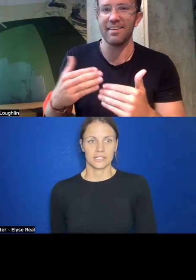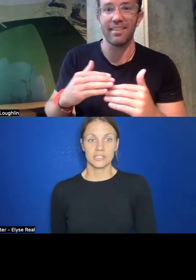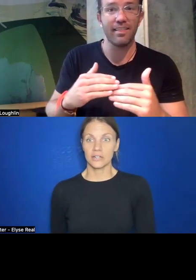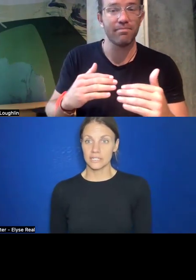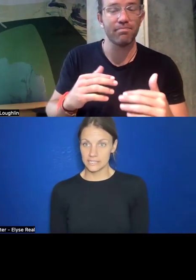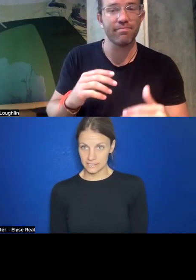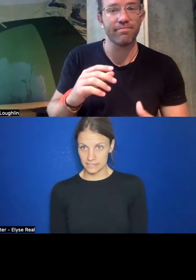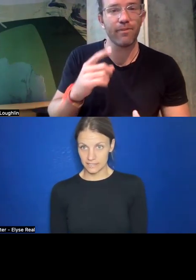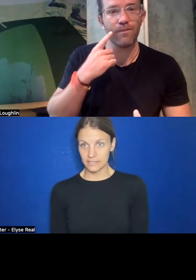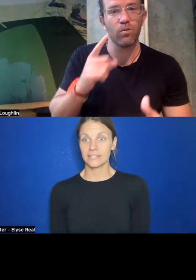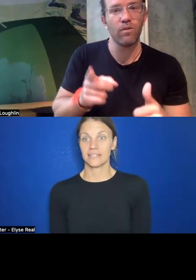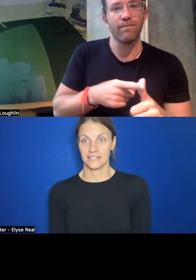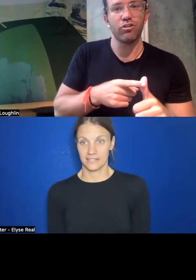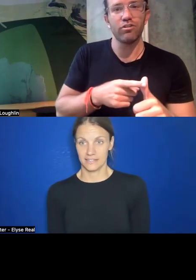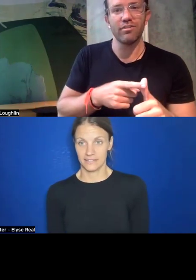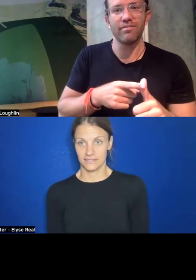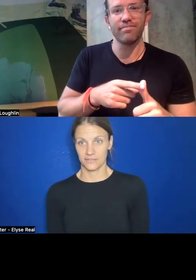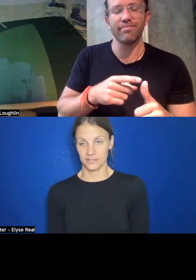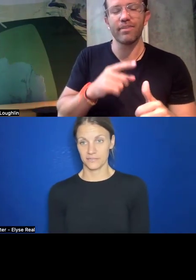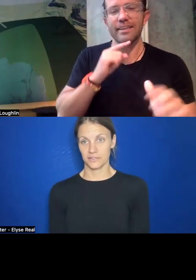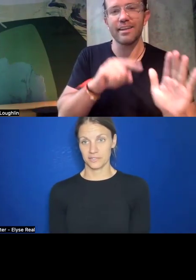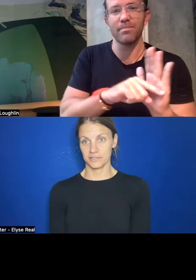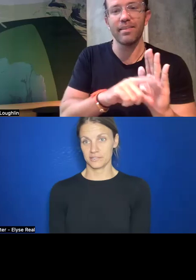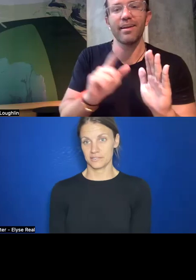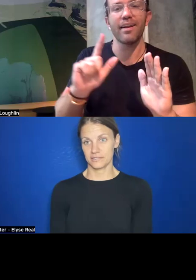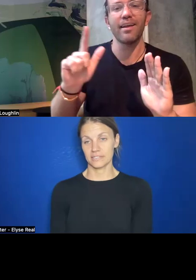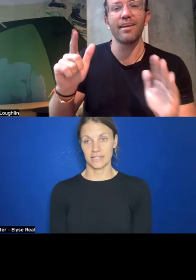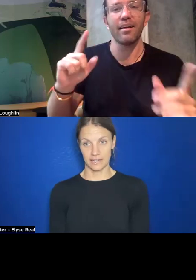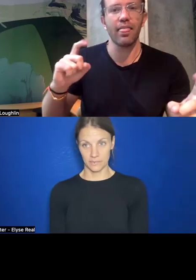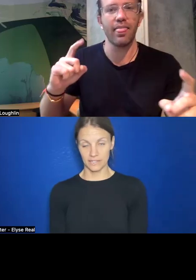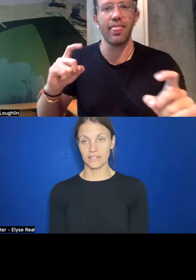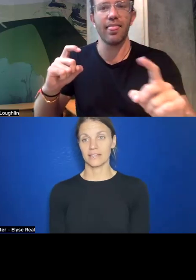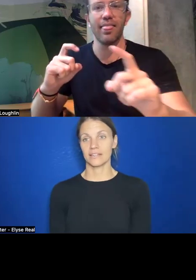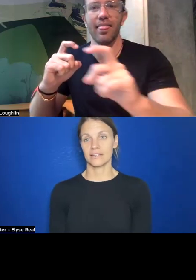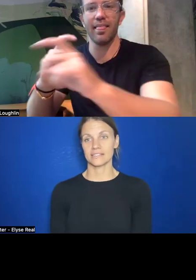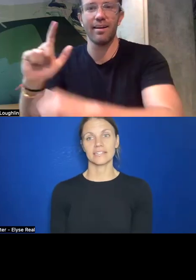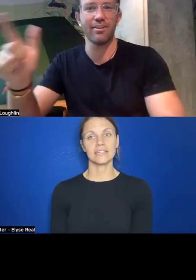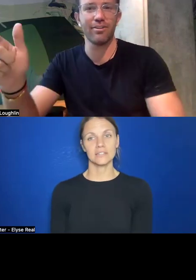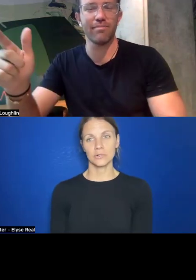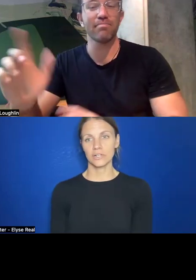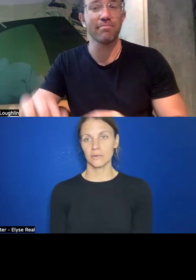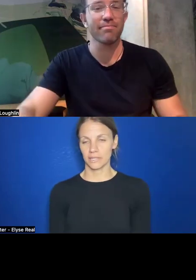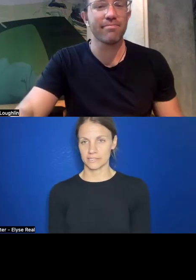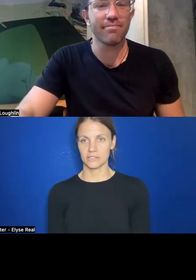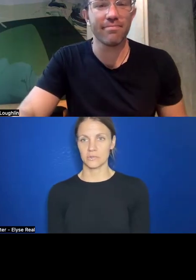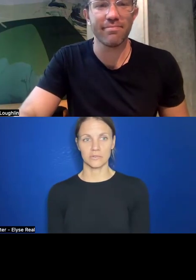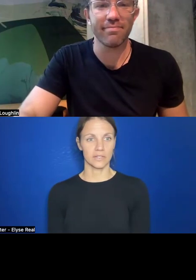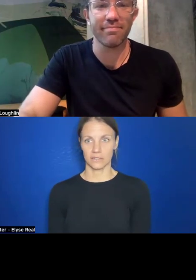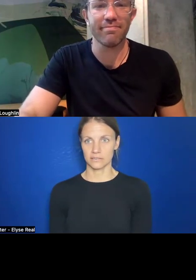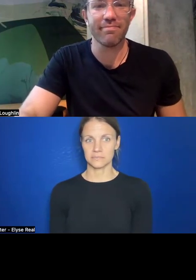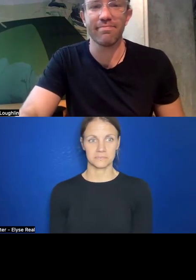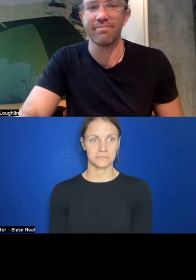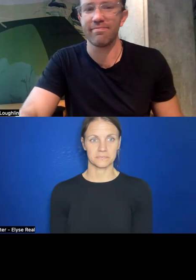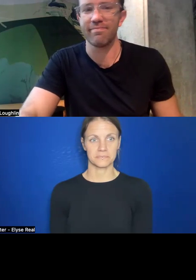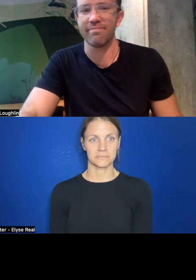Then we're going to start easy for the first assignment, and then it's going to get a little more complex as we move